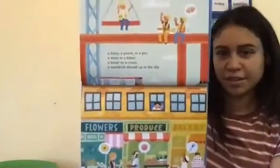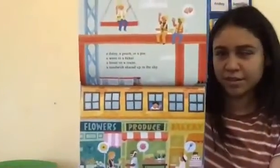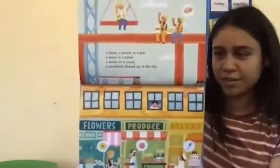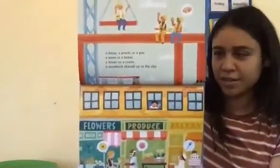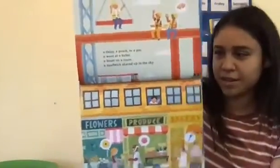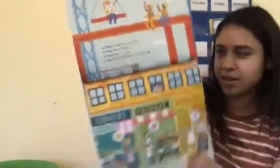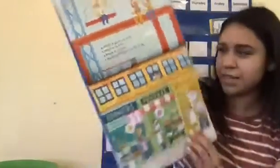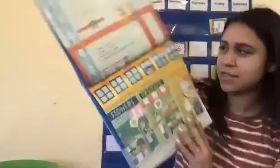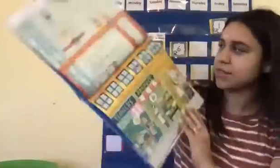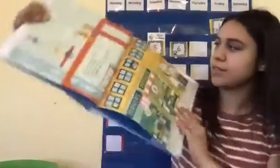there it is.